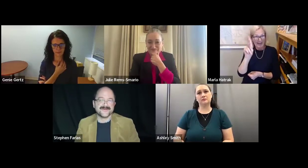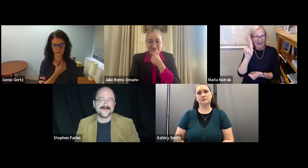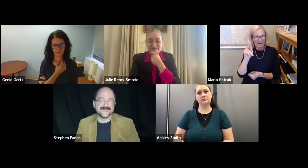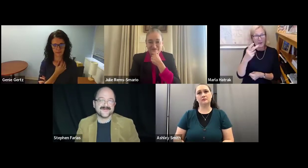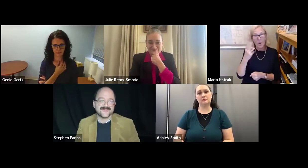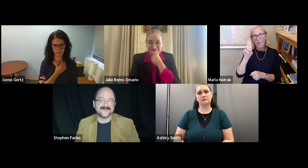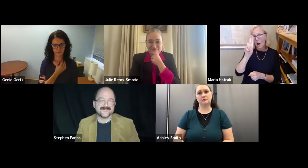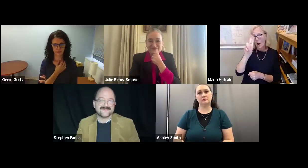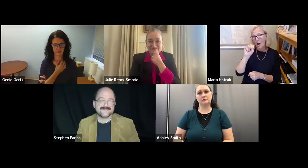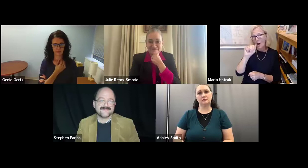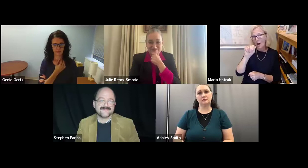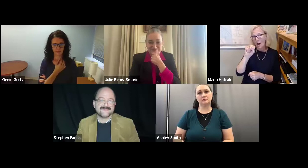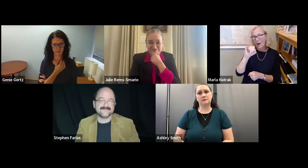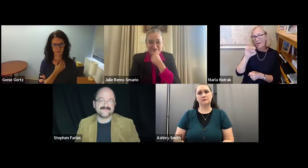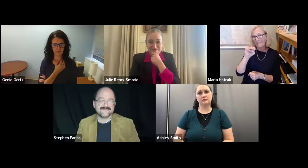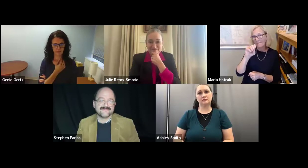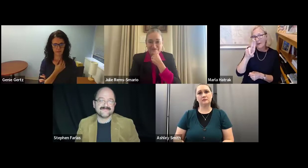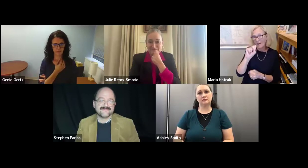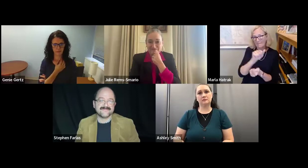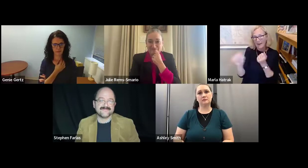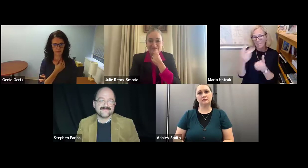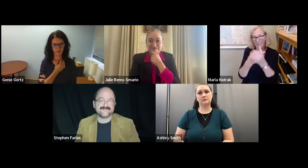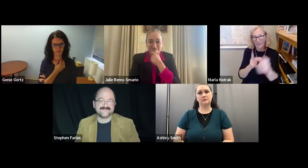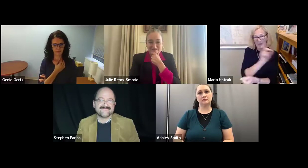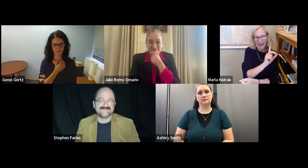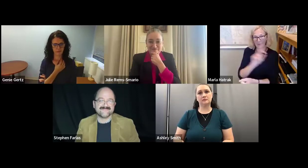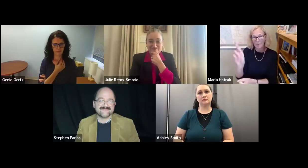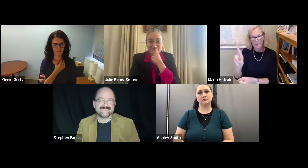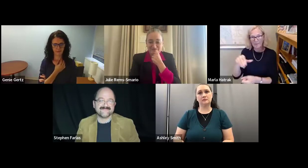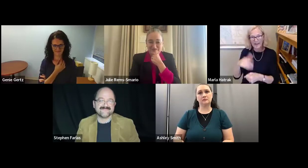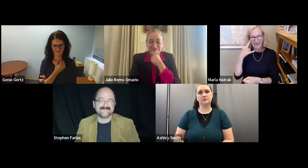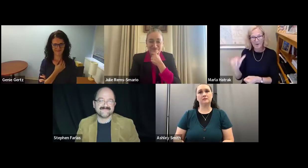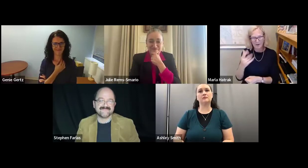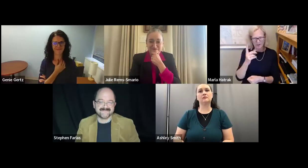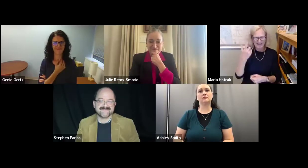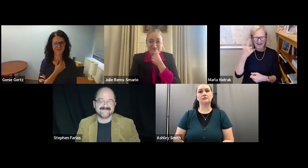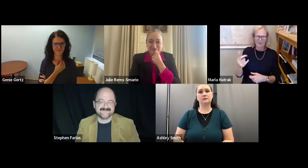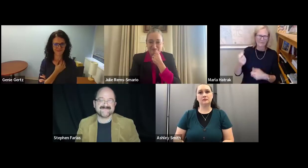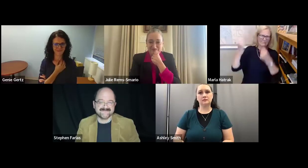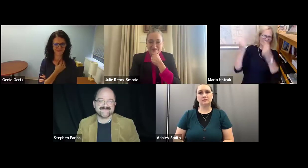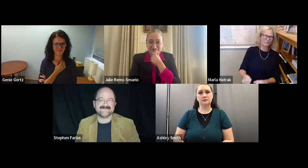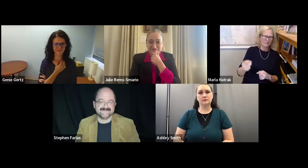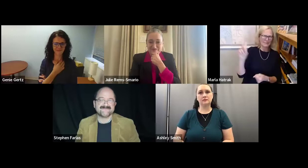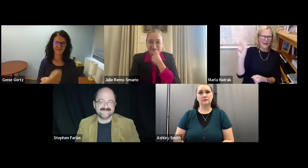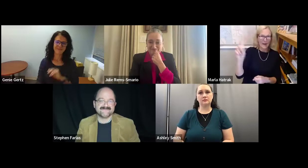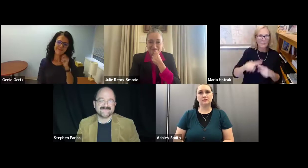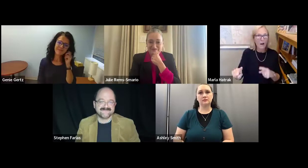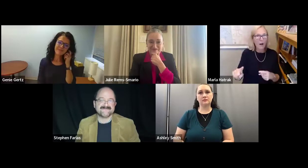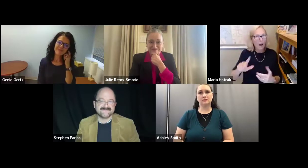understanding? Is not necessarily there, because we had the Lead K bill passed unanimously from both parts